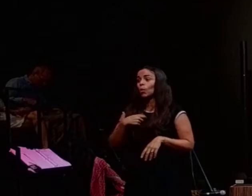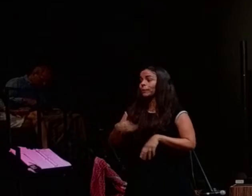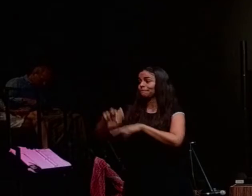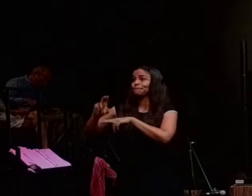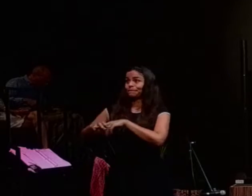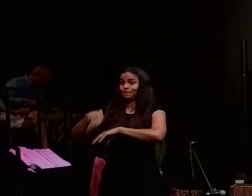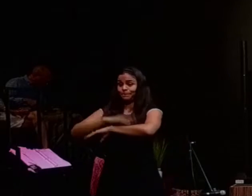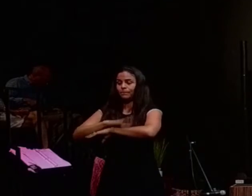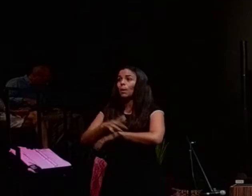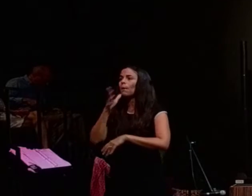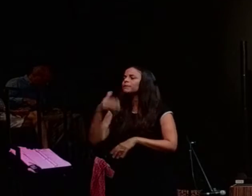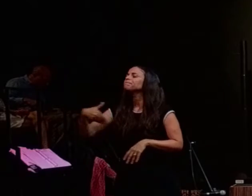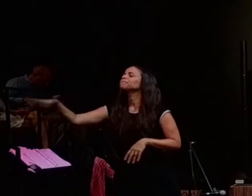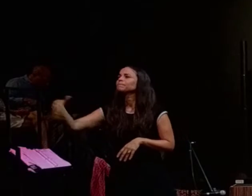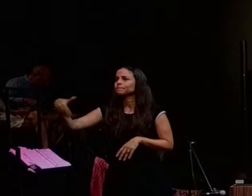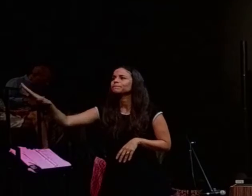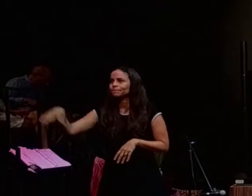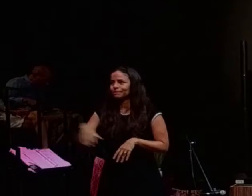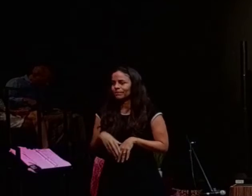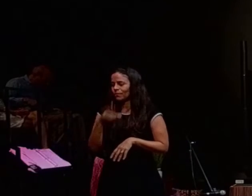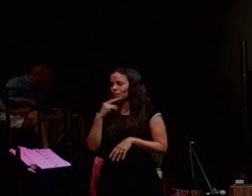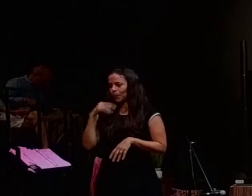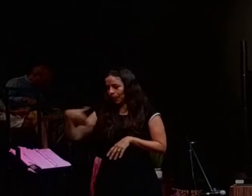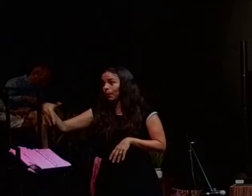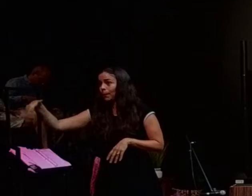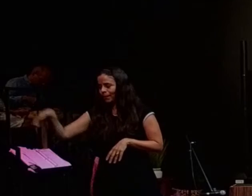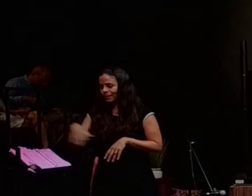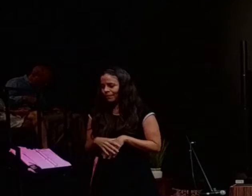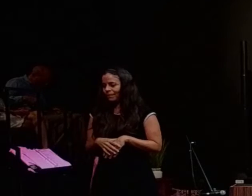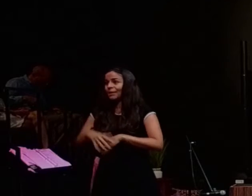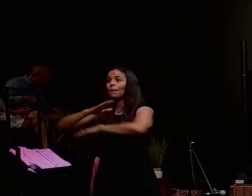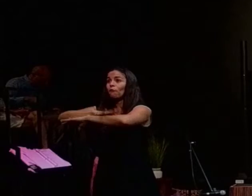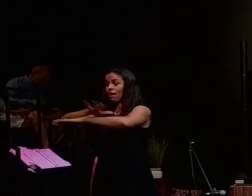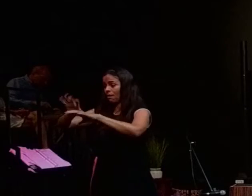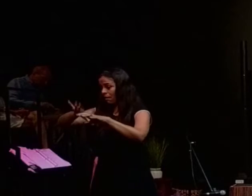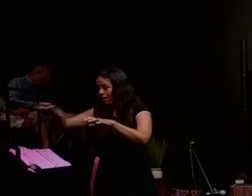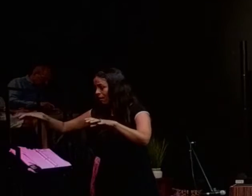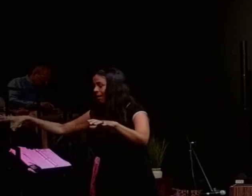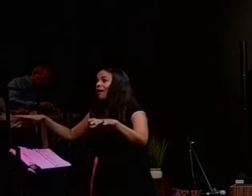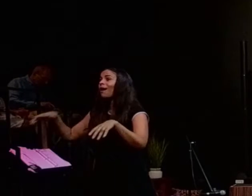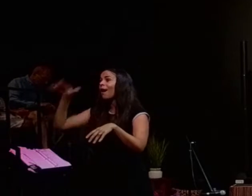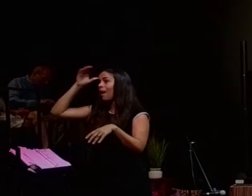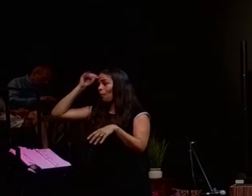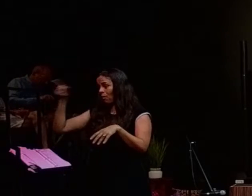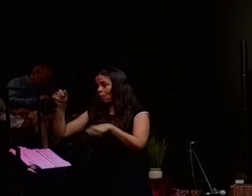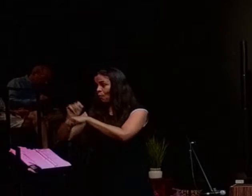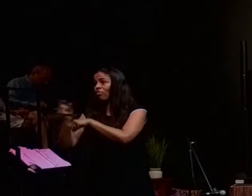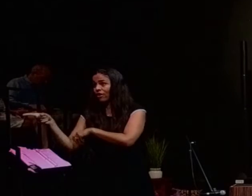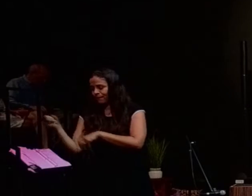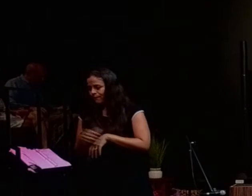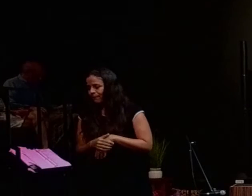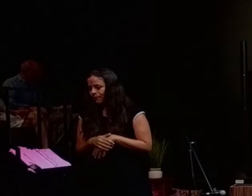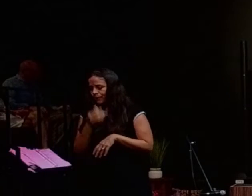there. Mom's gonna go on. She's sitting in the restaurant. I'm going up to the restaurant, the buffet there, and there's a guy that's working there.